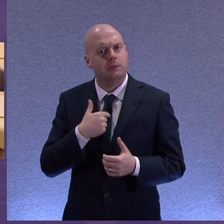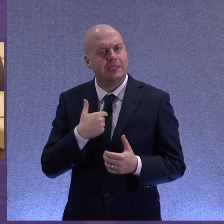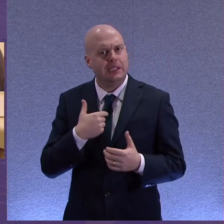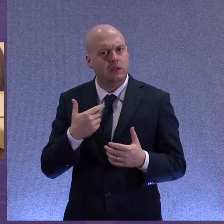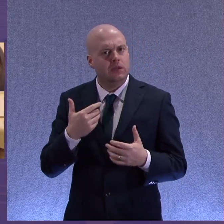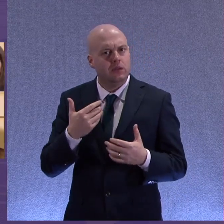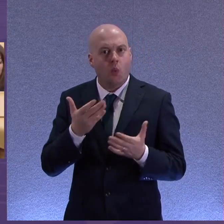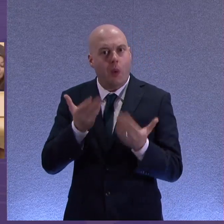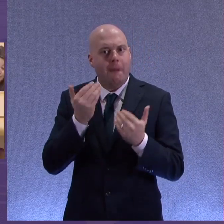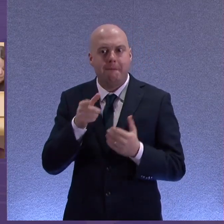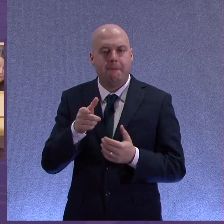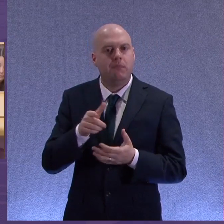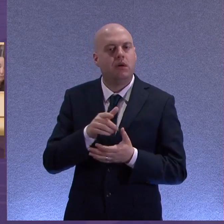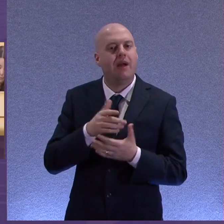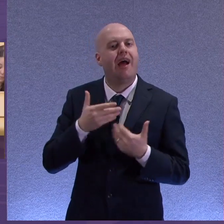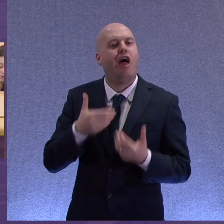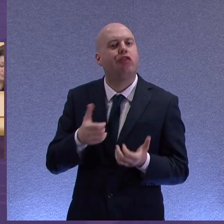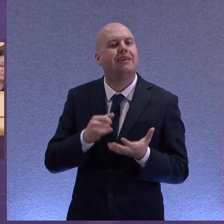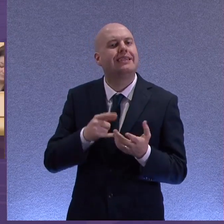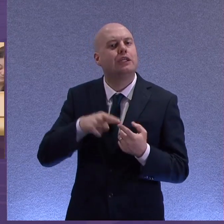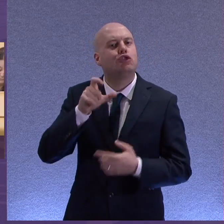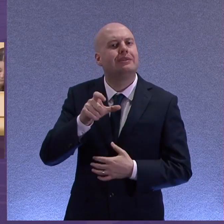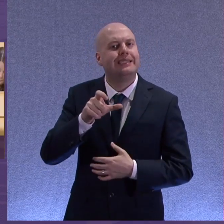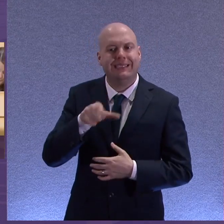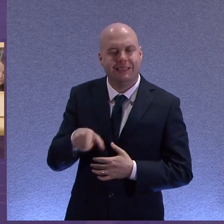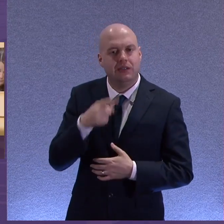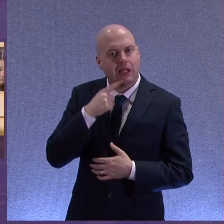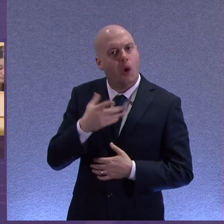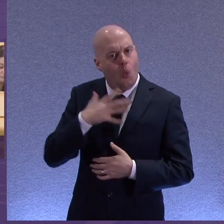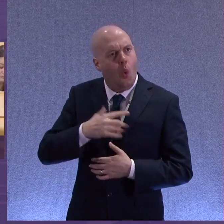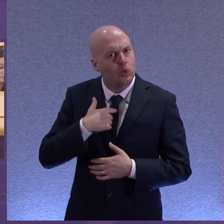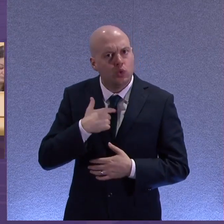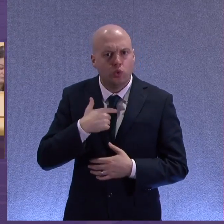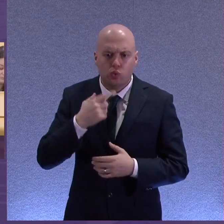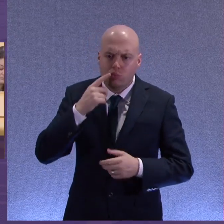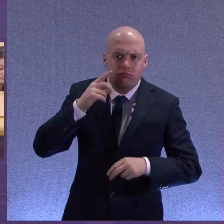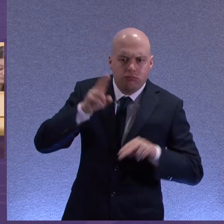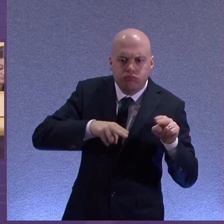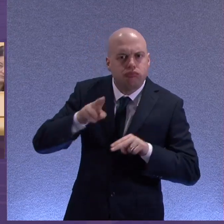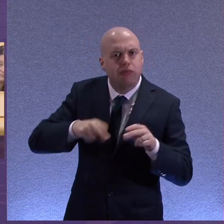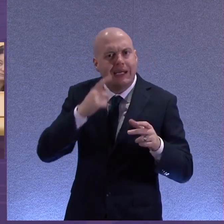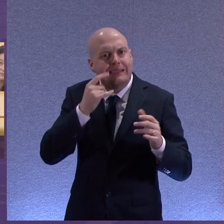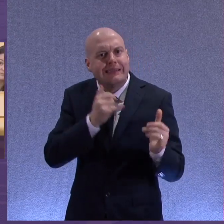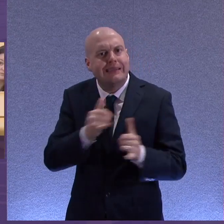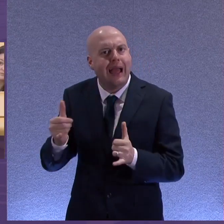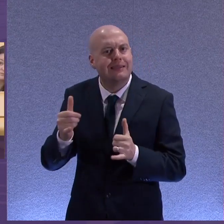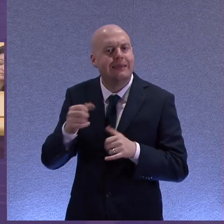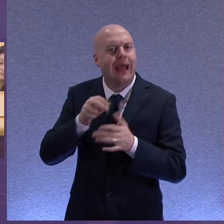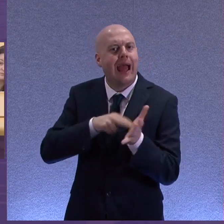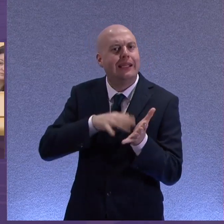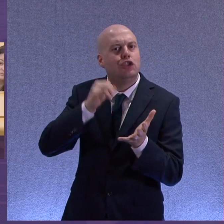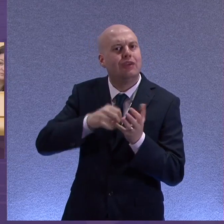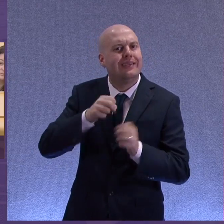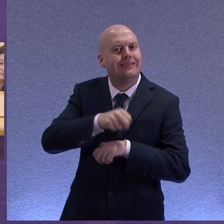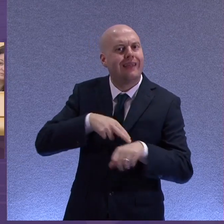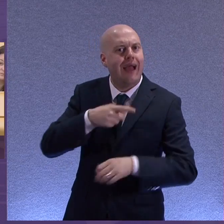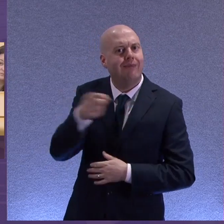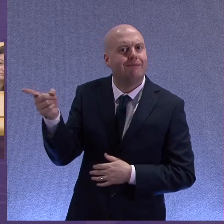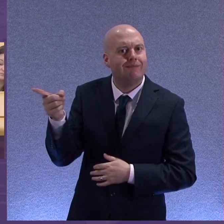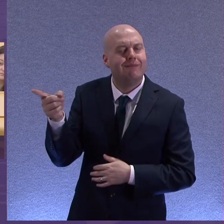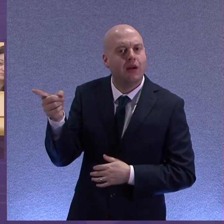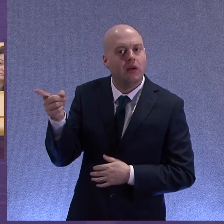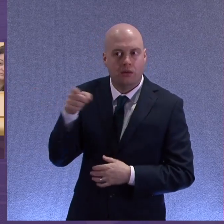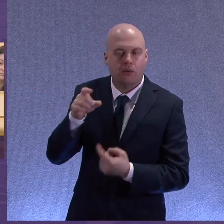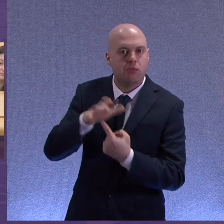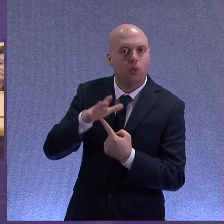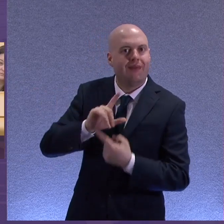expand testing for NHS staff, but current guidance tells NHS staff with symptoms you will not be tested. Will